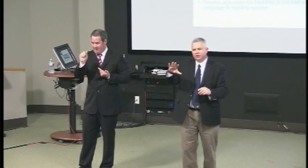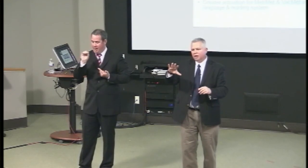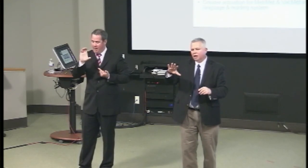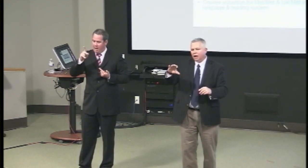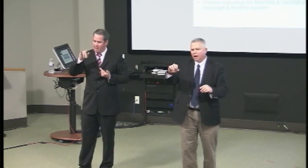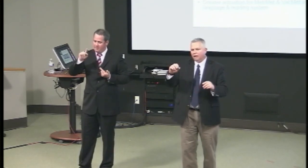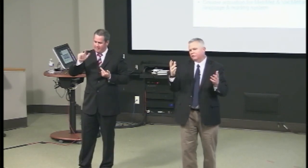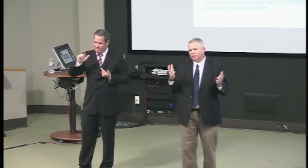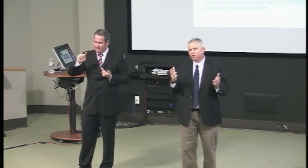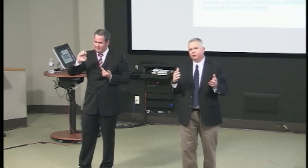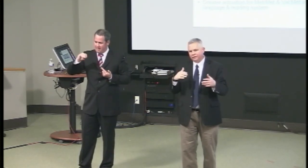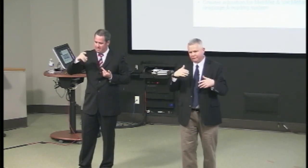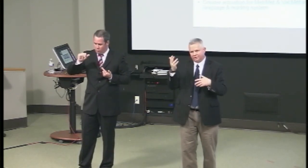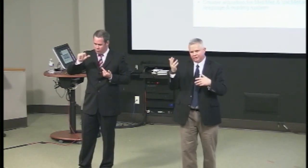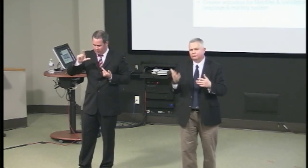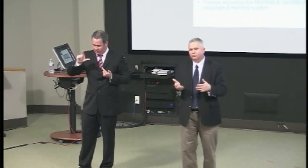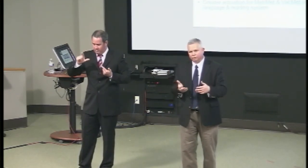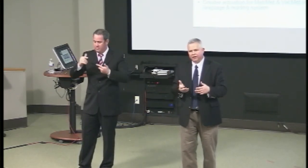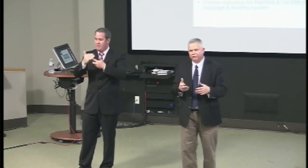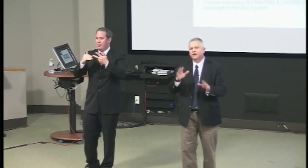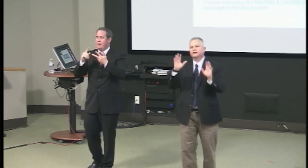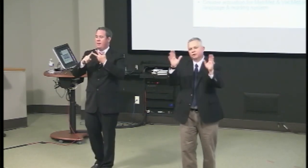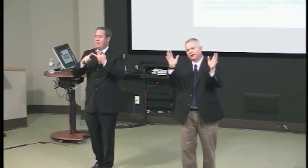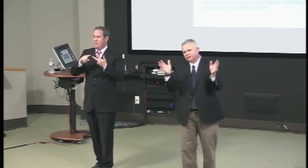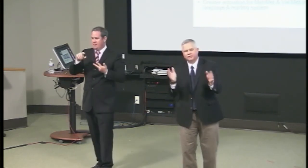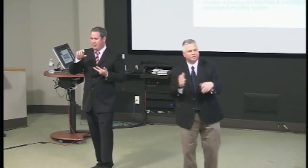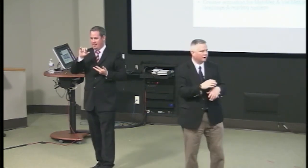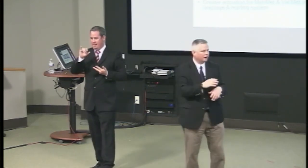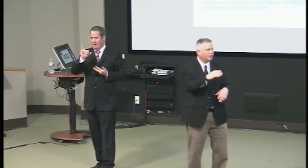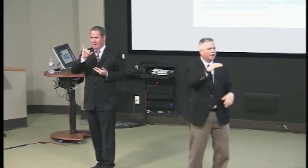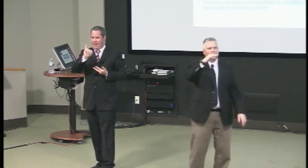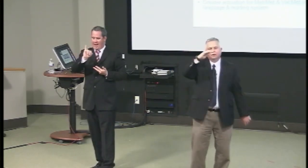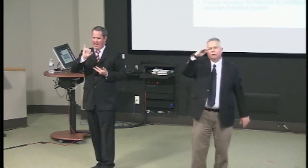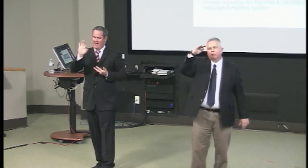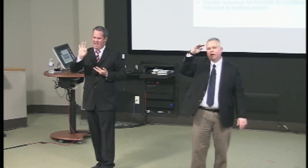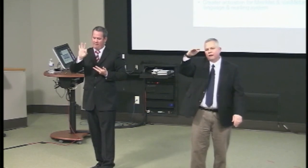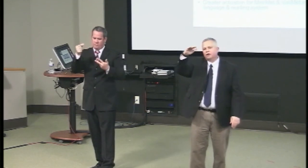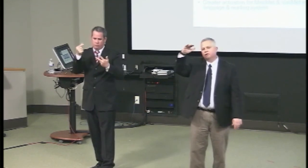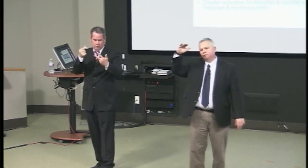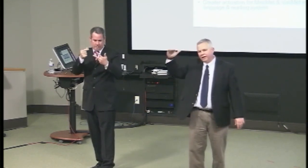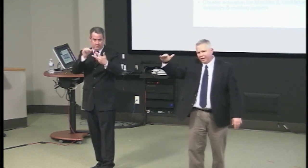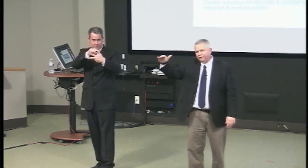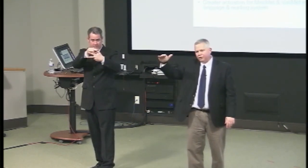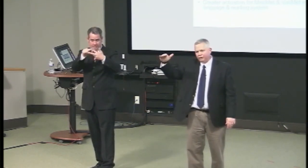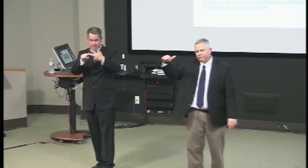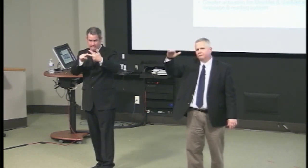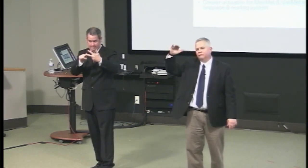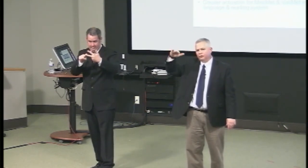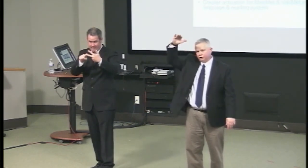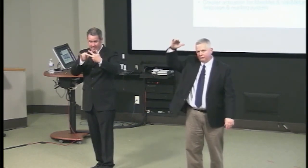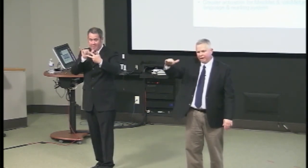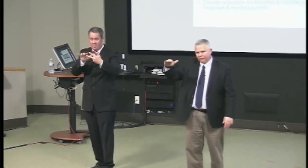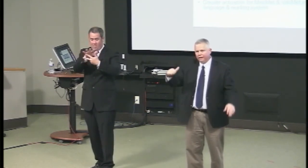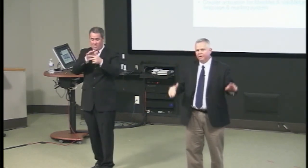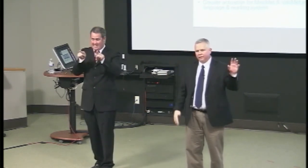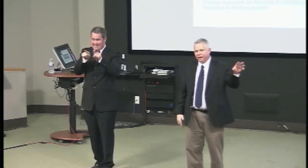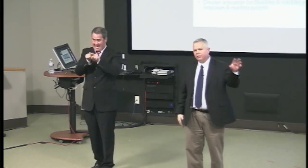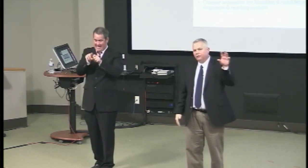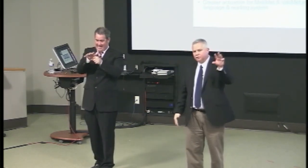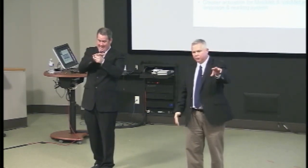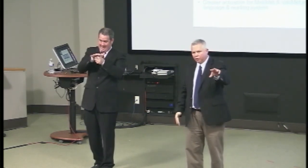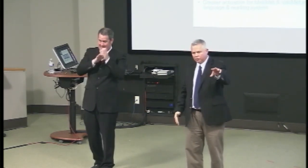in the IFG, are showing this group difference. So here's the story. Where goes behavior, worse or